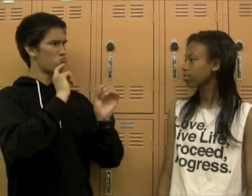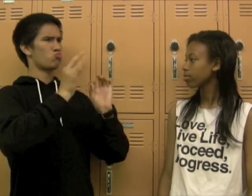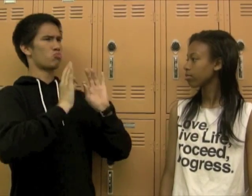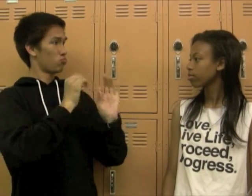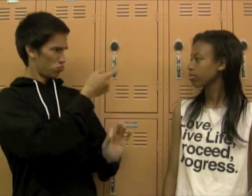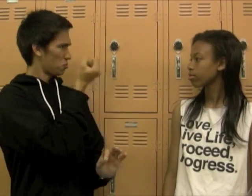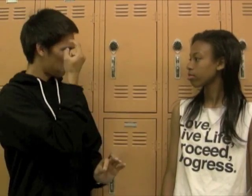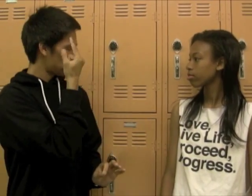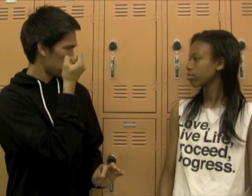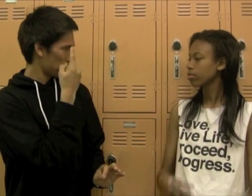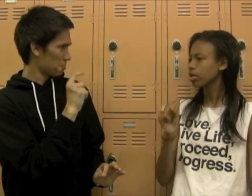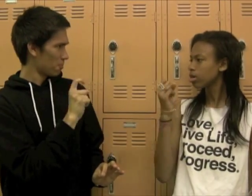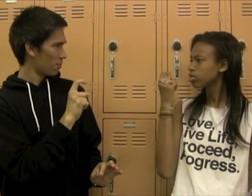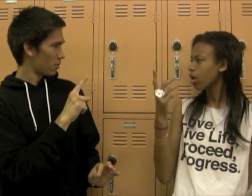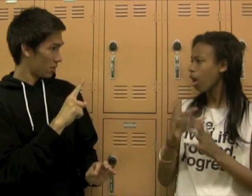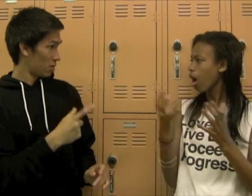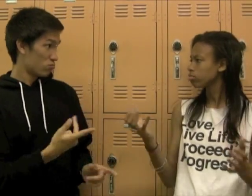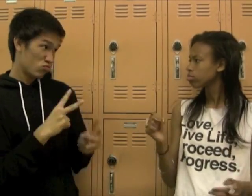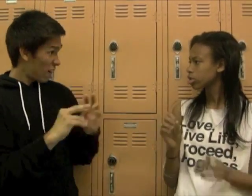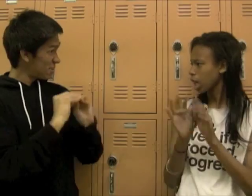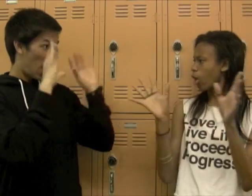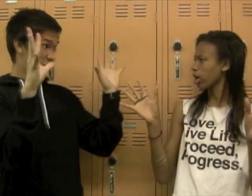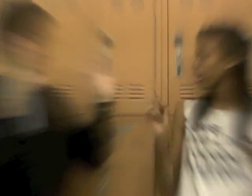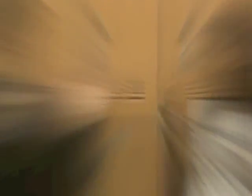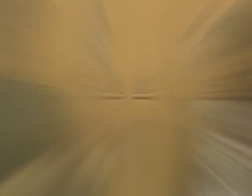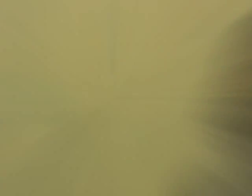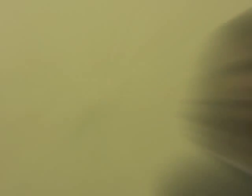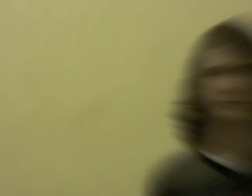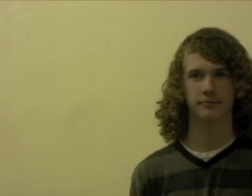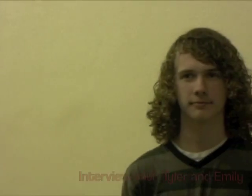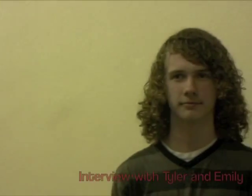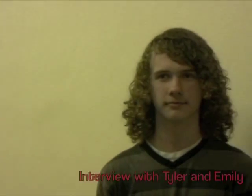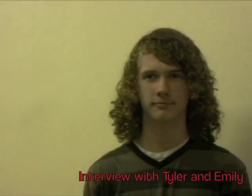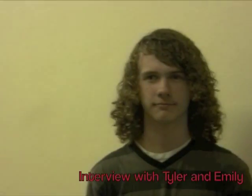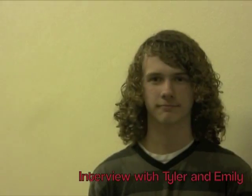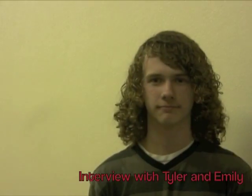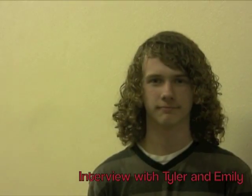understand? Yeah, I understand. It's really clear.